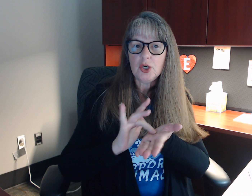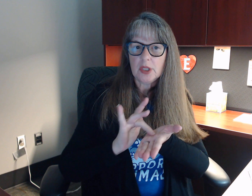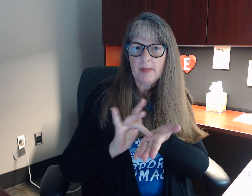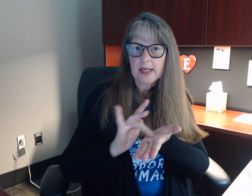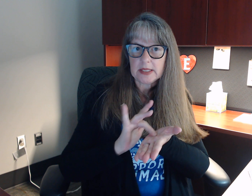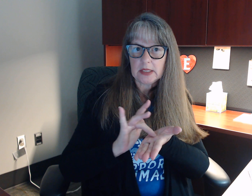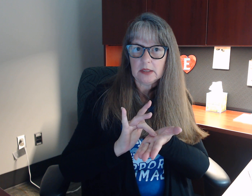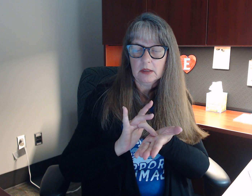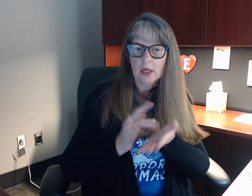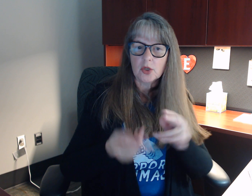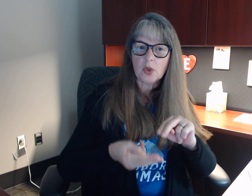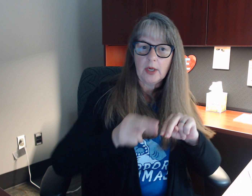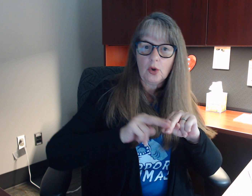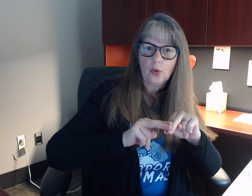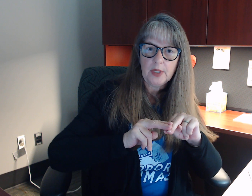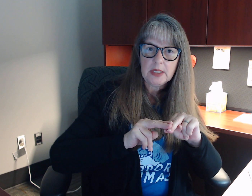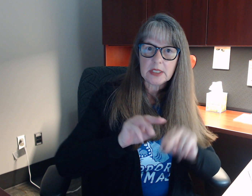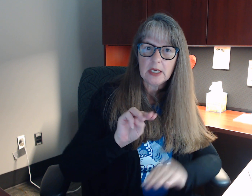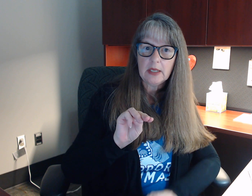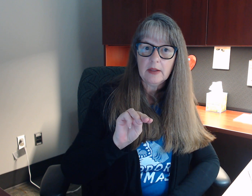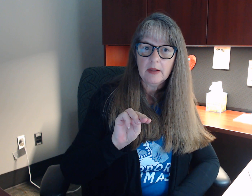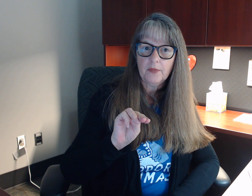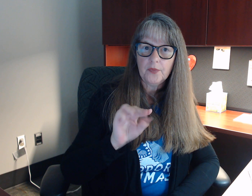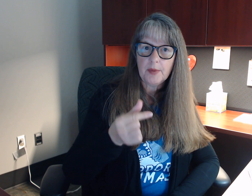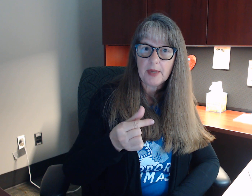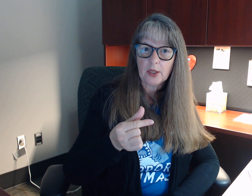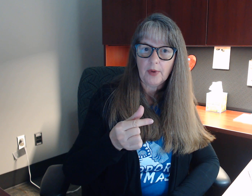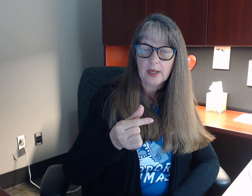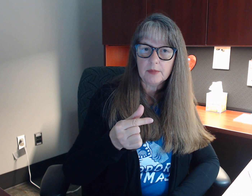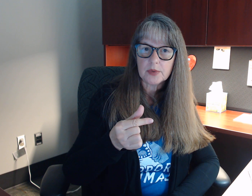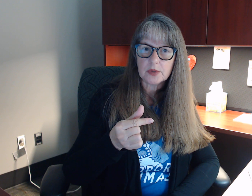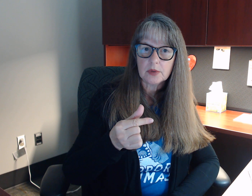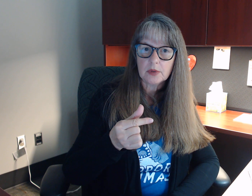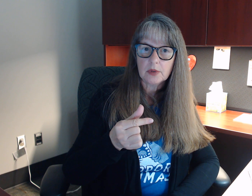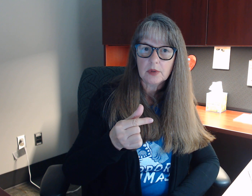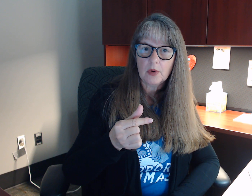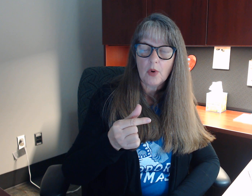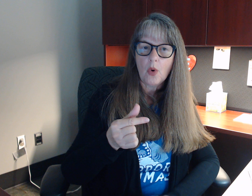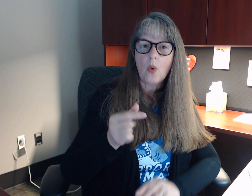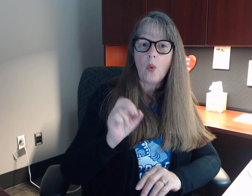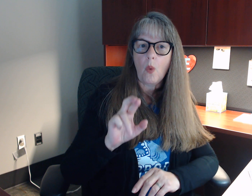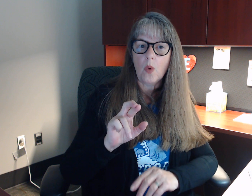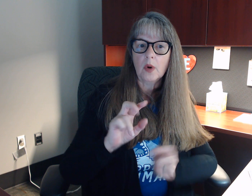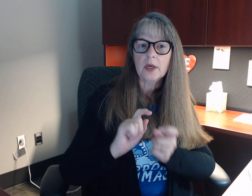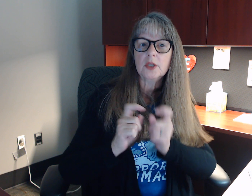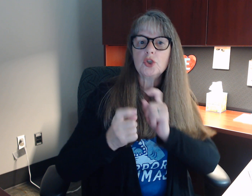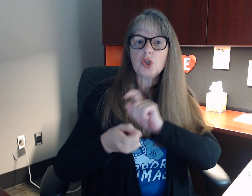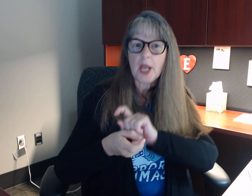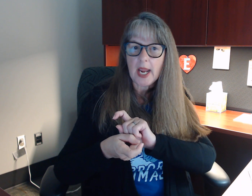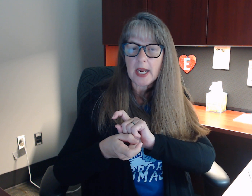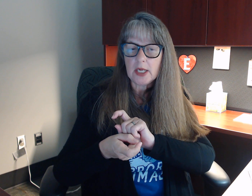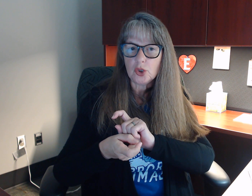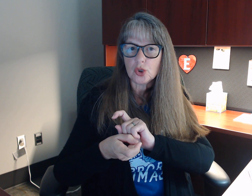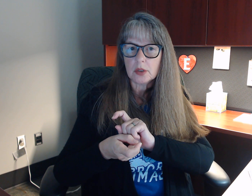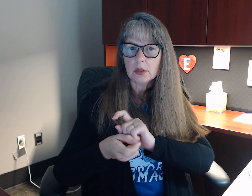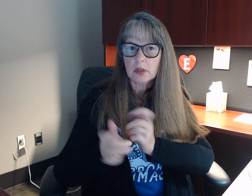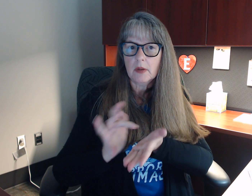the medicine. So increase the milligrams or change